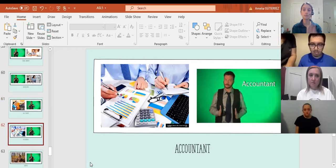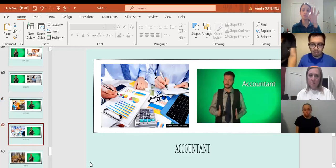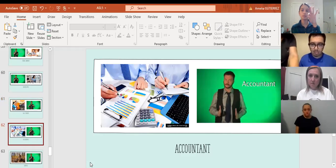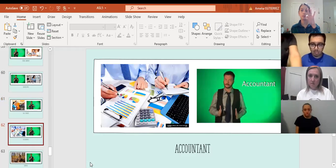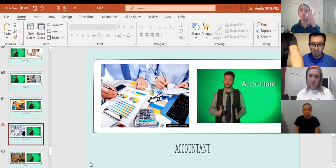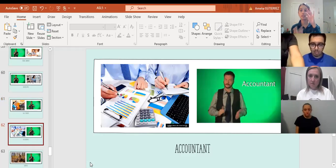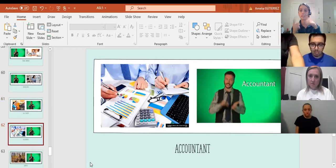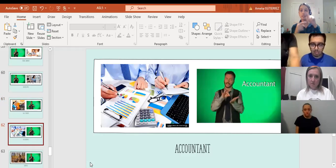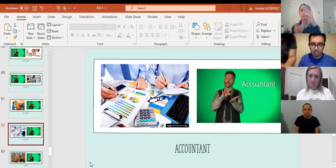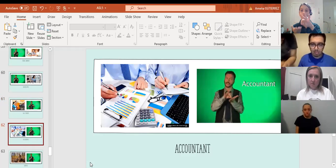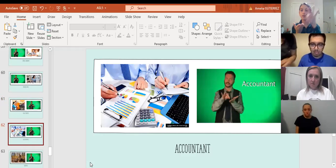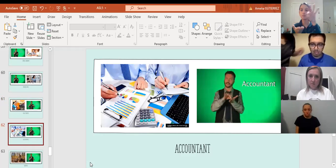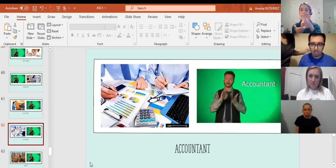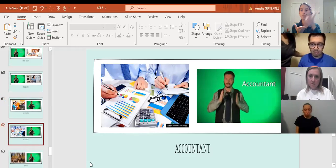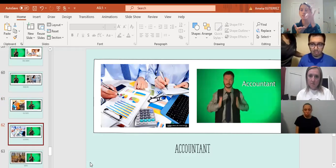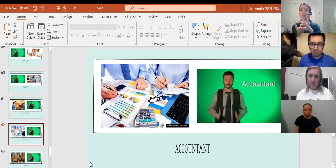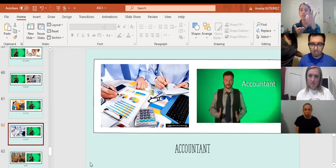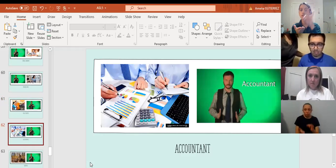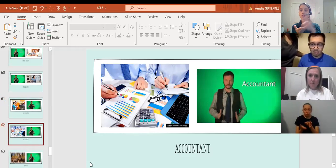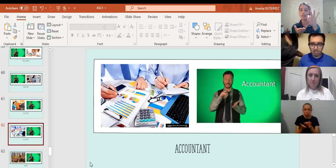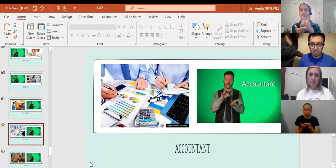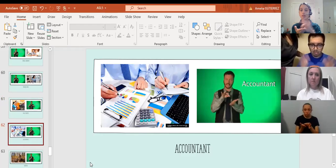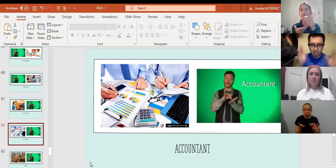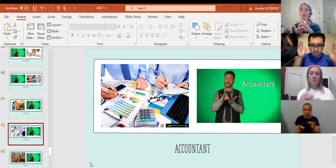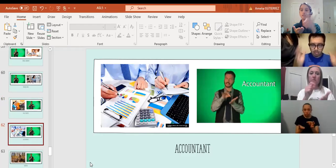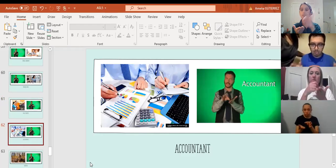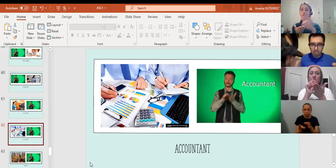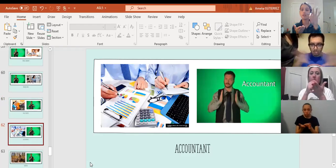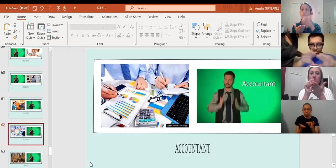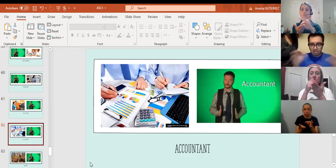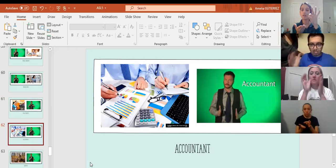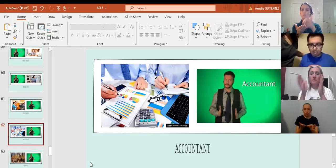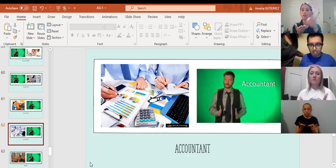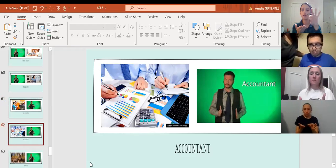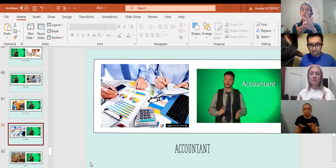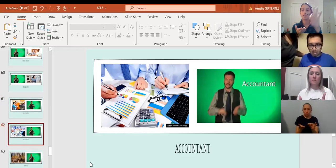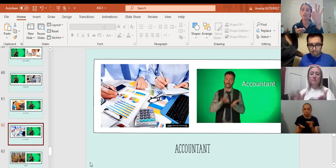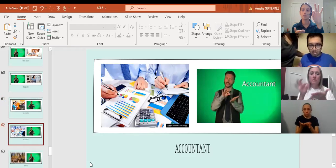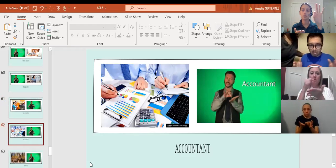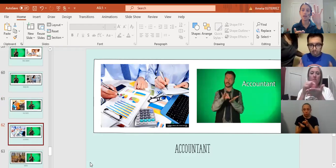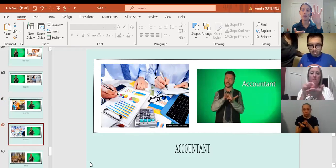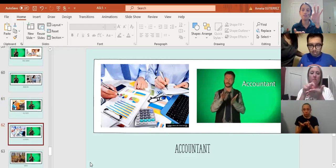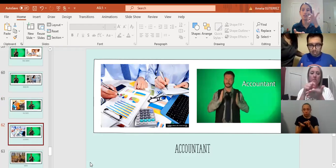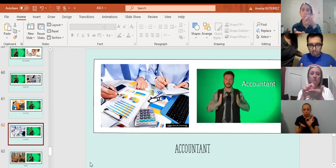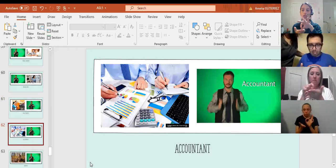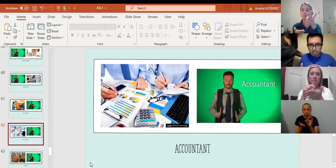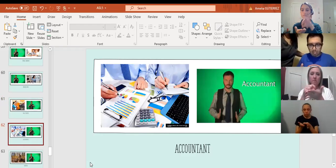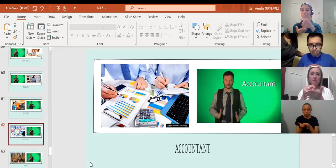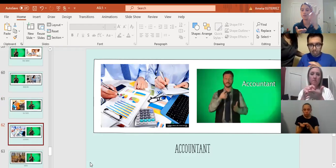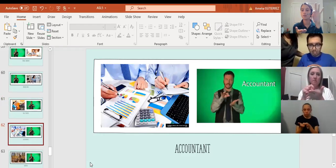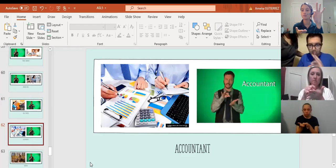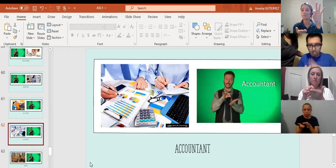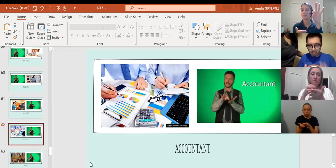An accountant, remember this is a sign for count. I'm counting something. So it's the F hand